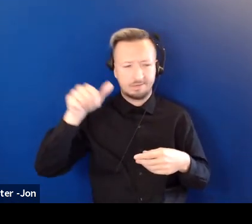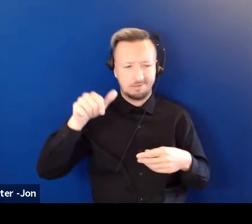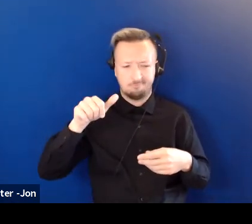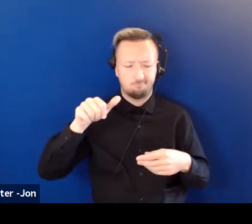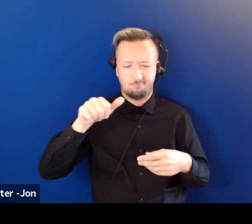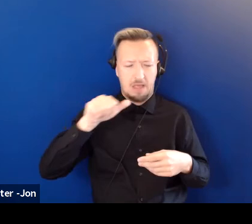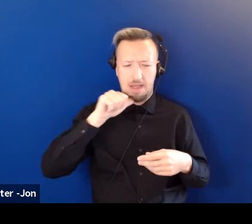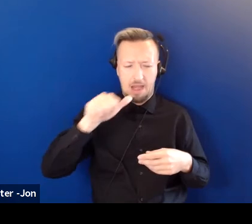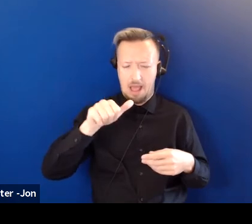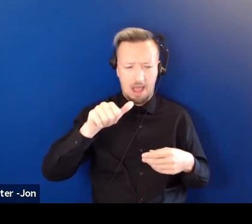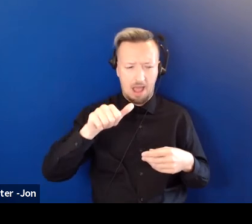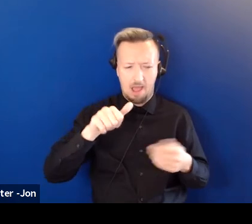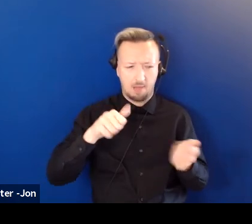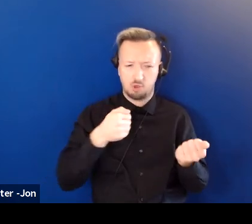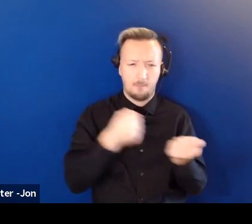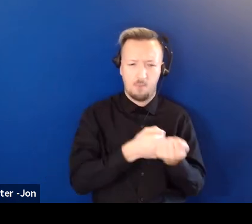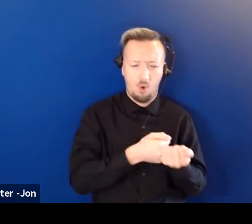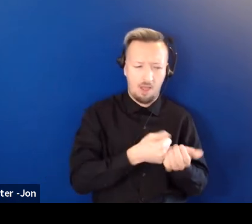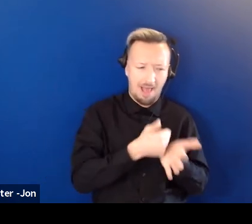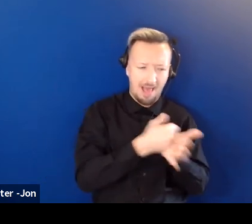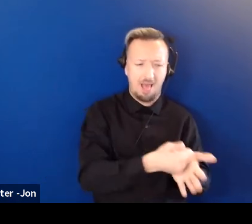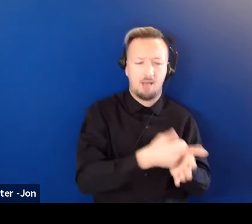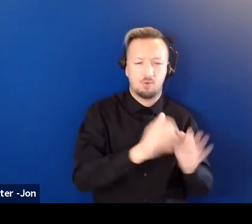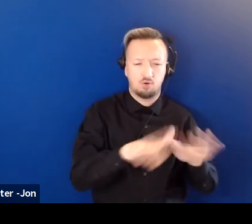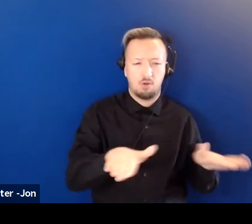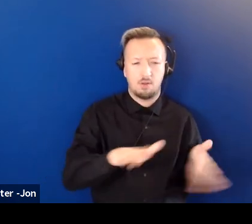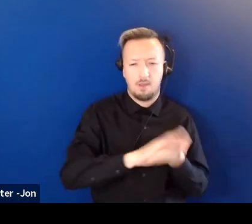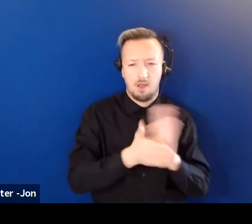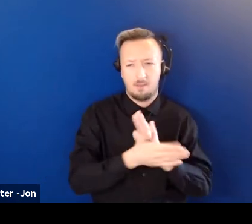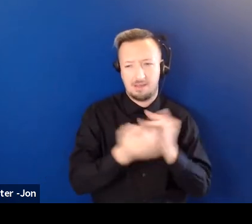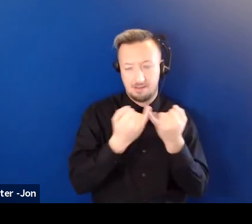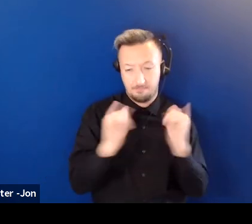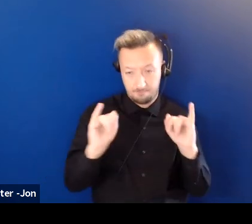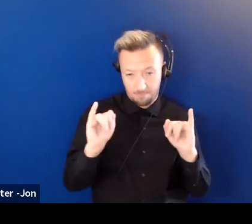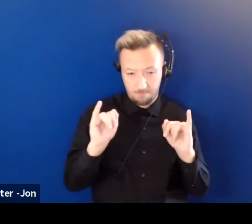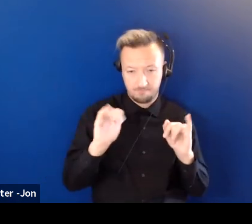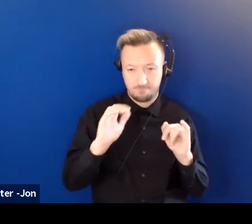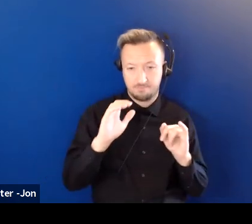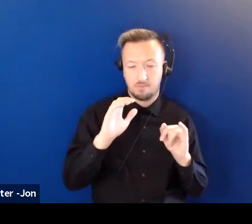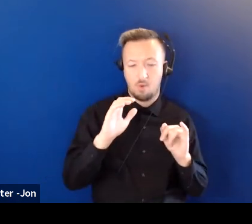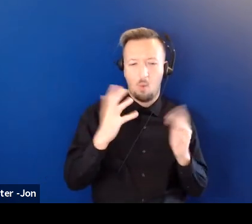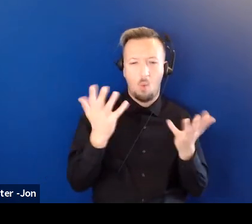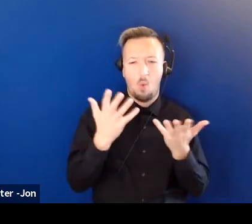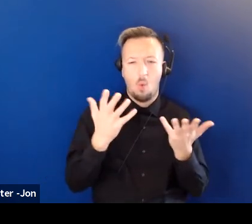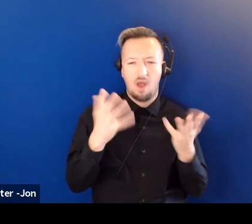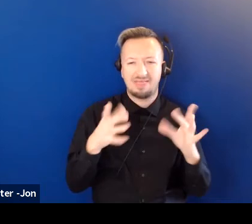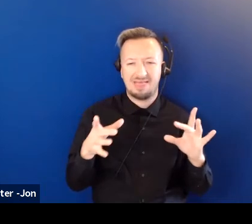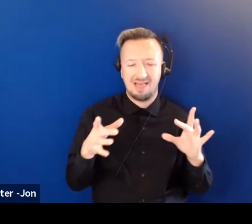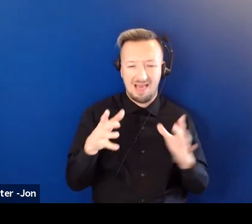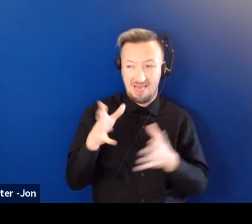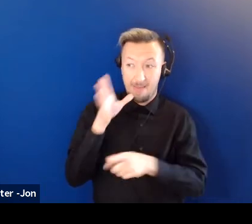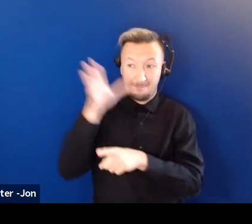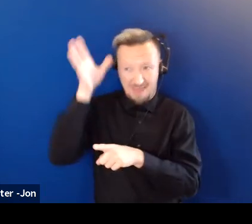with their child learning to be independent? And then that kind of goes, what connections do you make with the parents